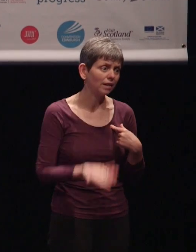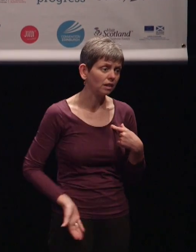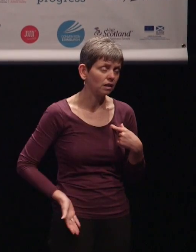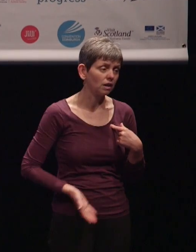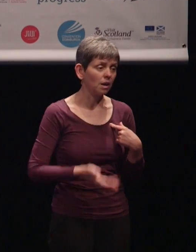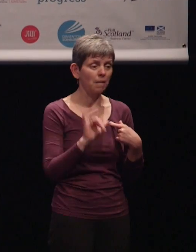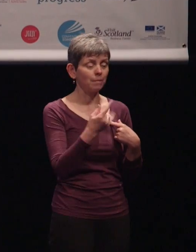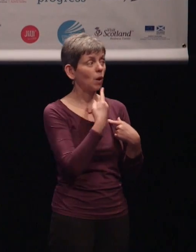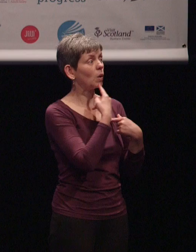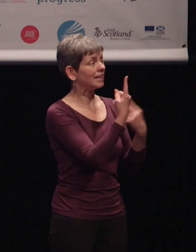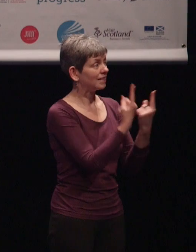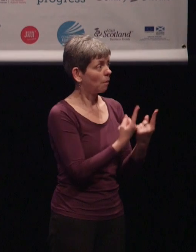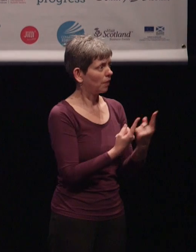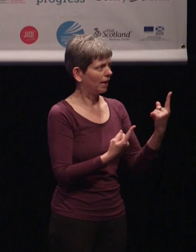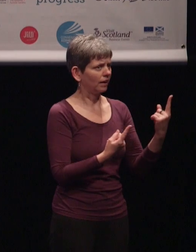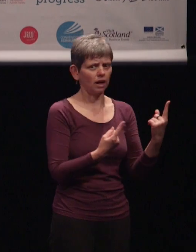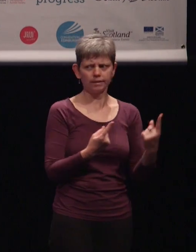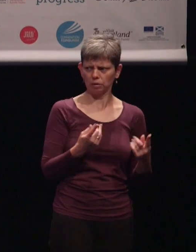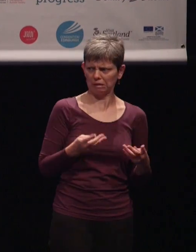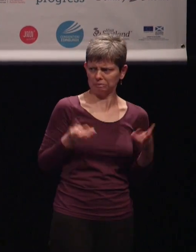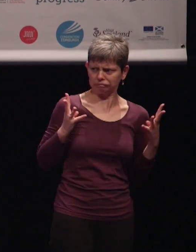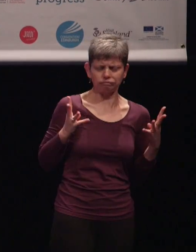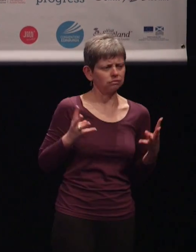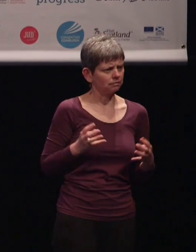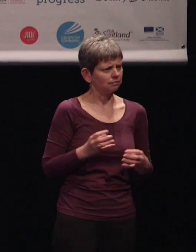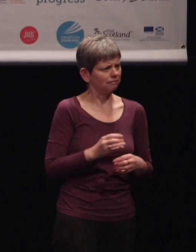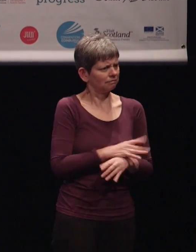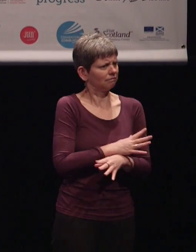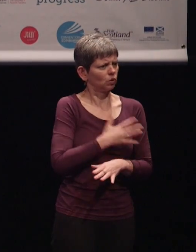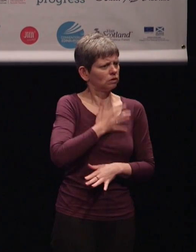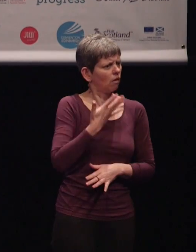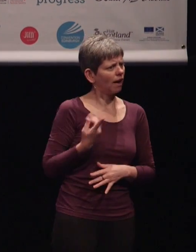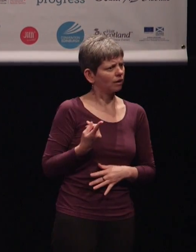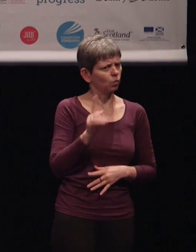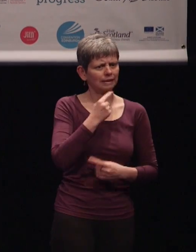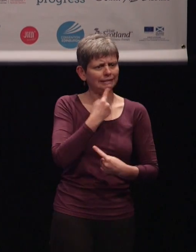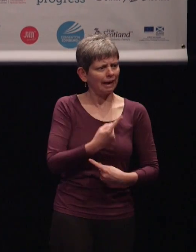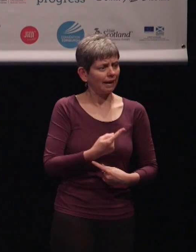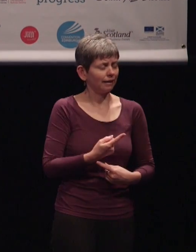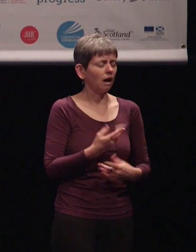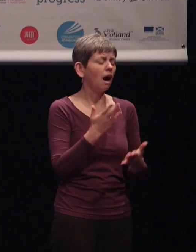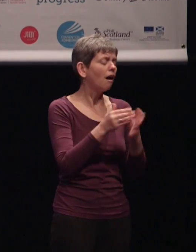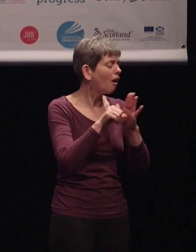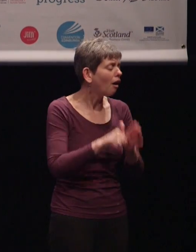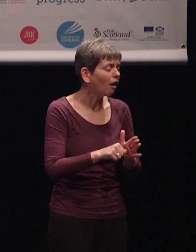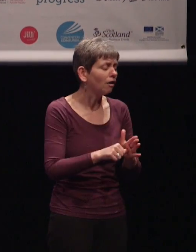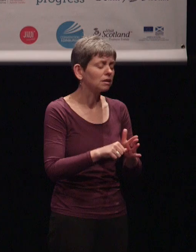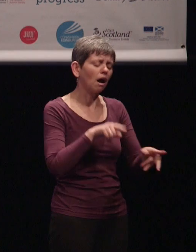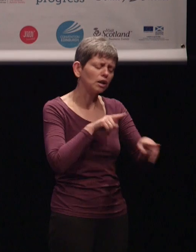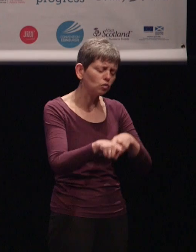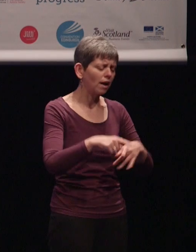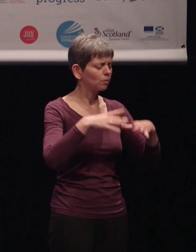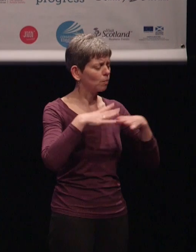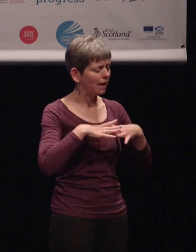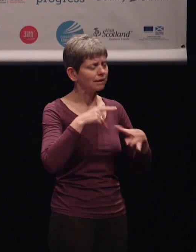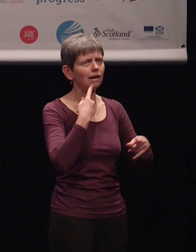offend someone with autism. Not willingly, but things happen, and it's hard, even if I try to be prepared, to